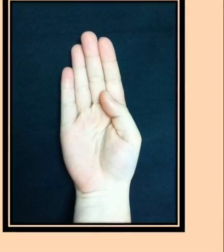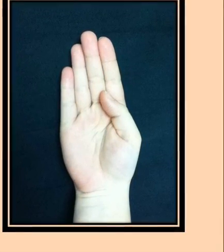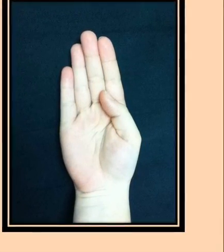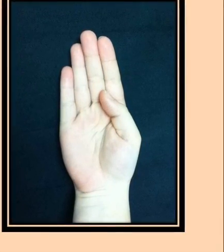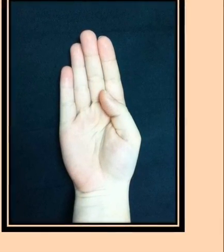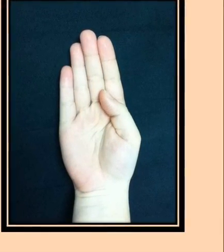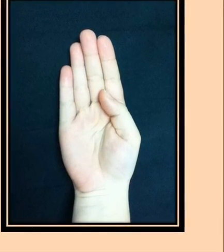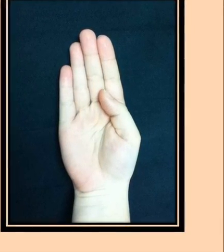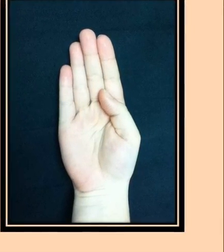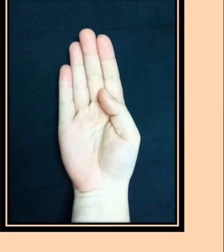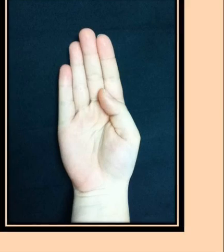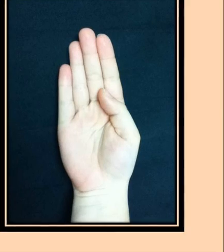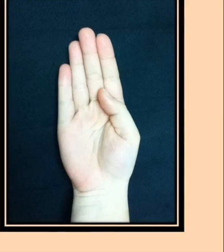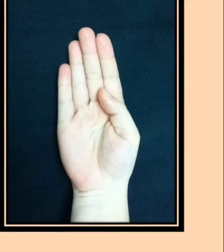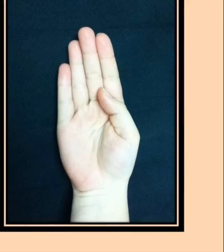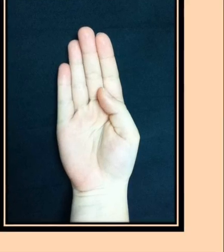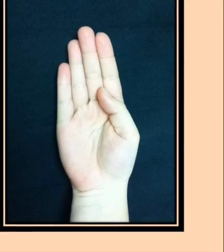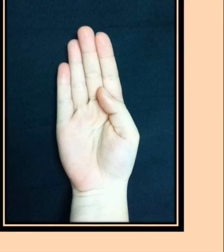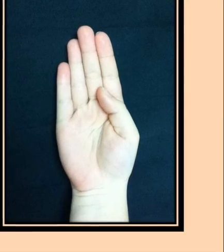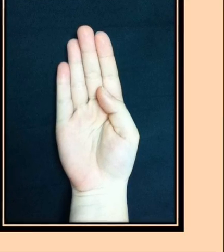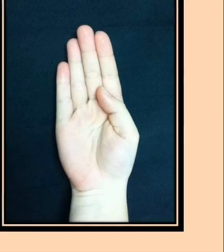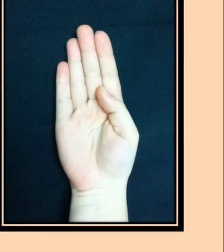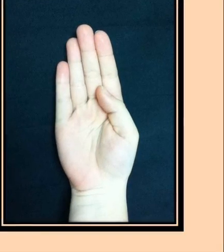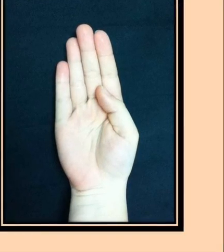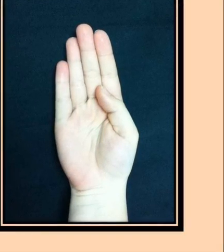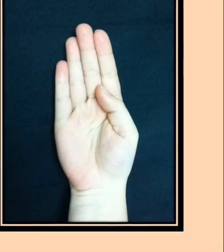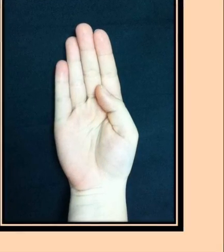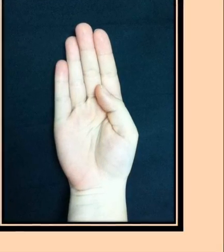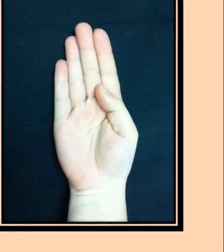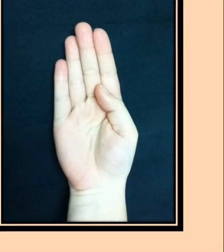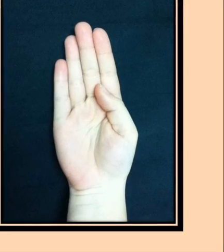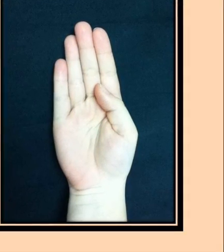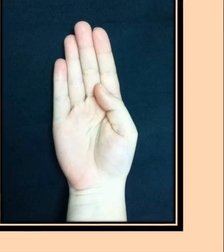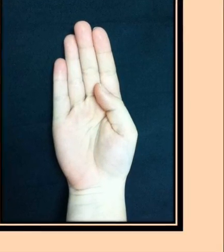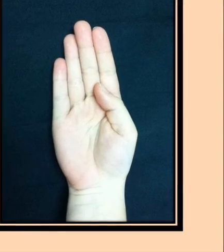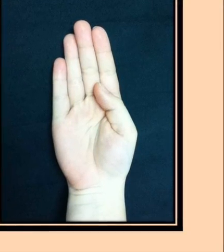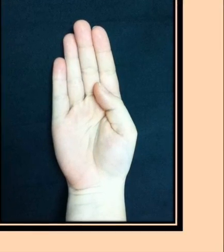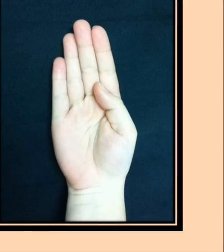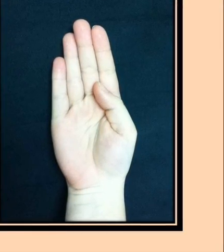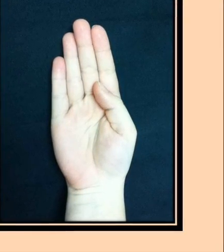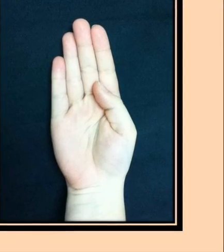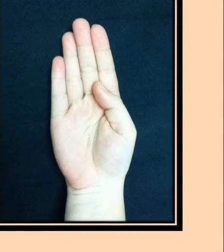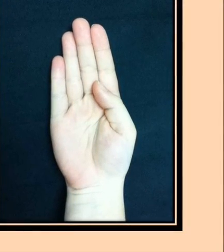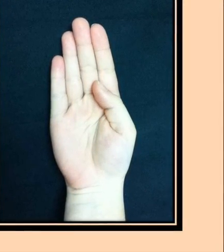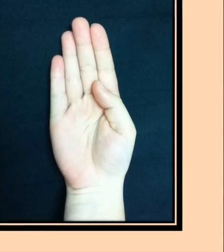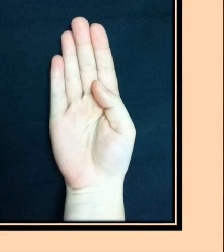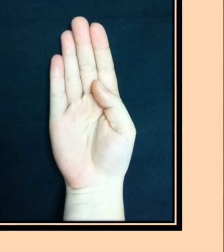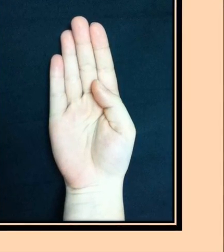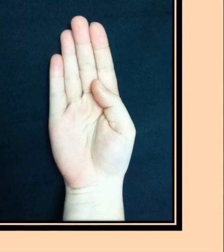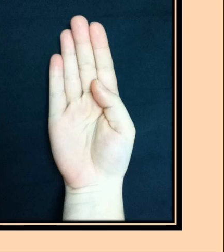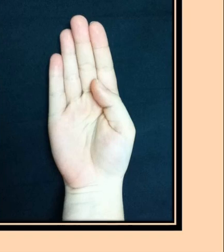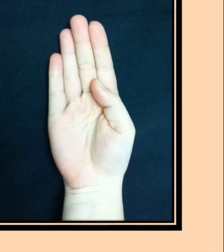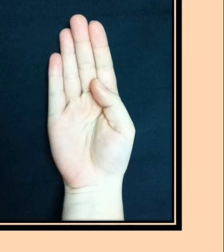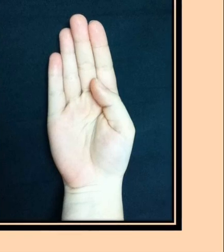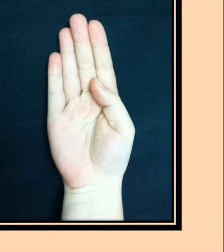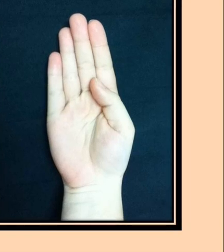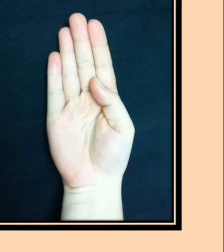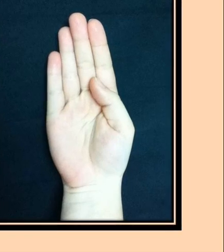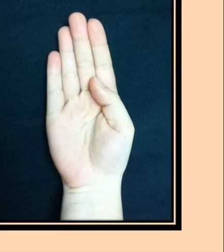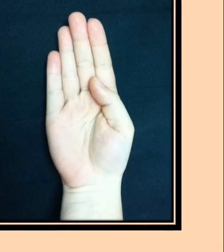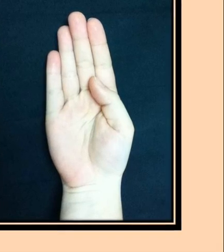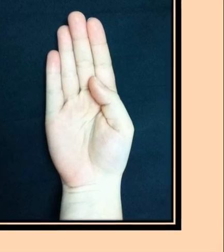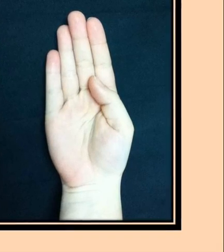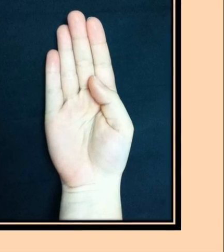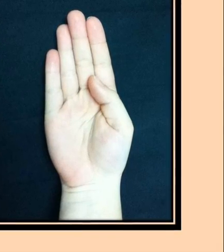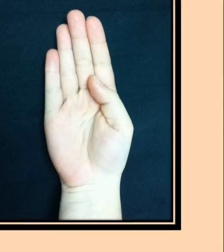to do to make this sign is have all of your fingers except your thumb point straight up to the ceiling. Make sure